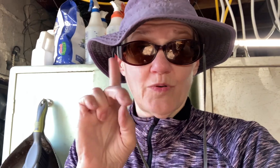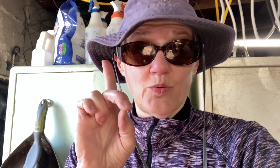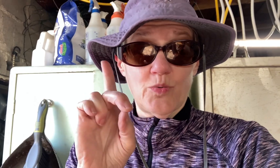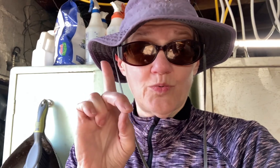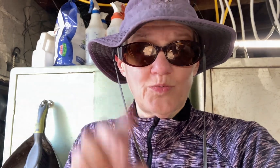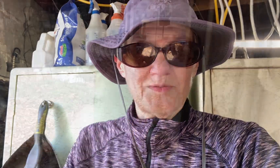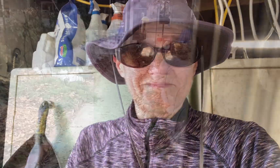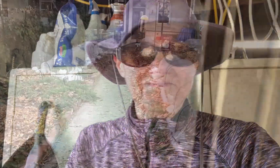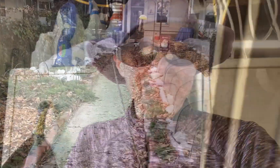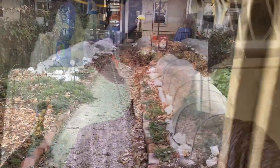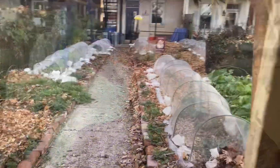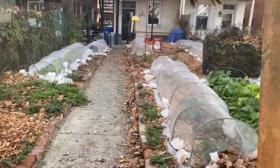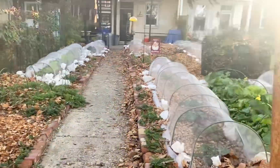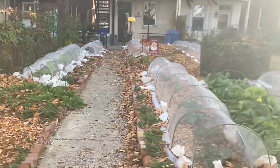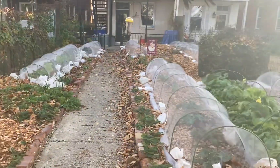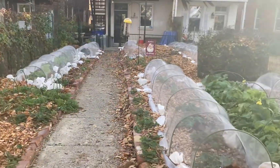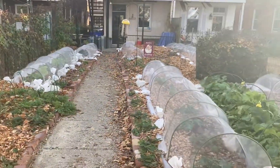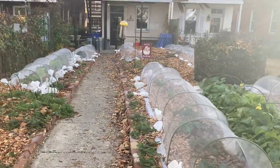I have a few to fold.